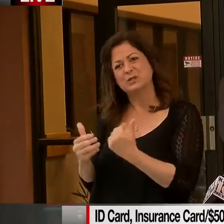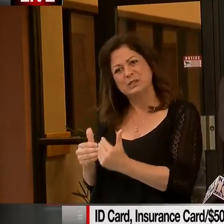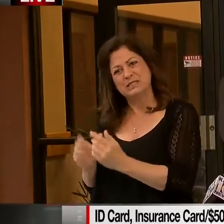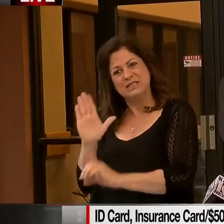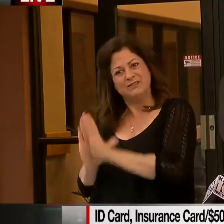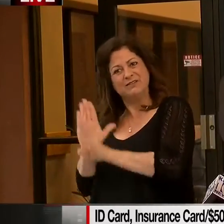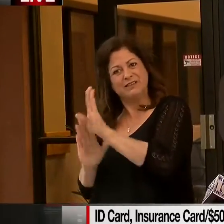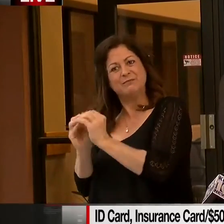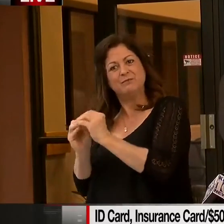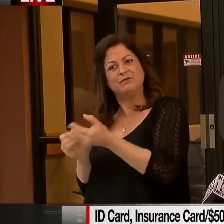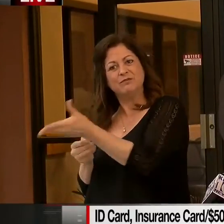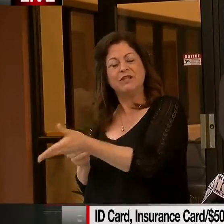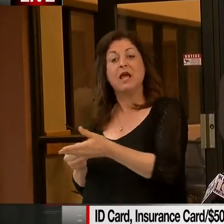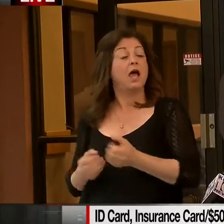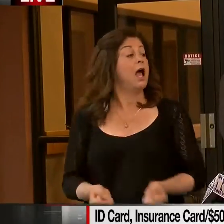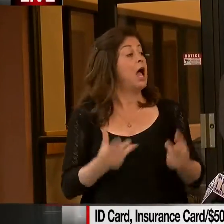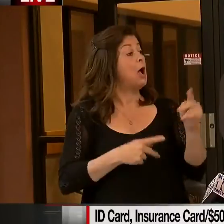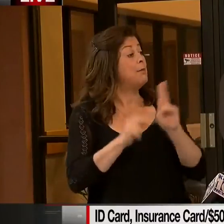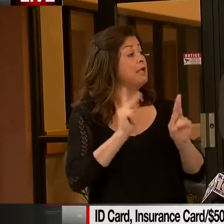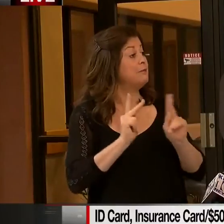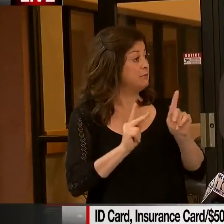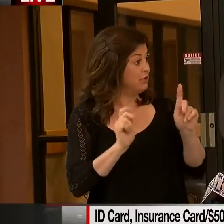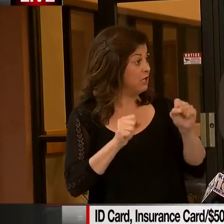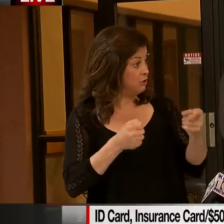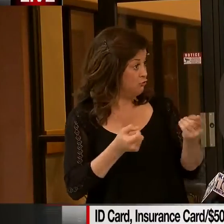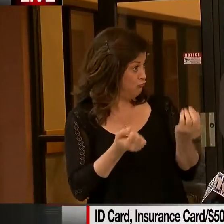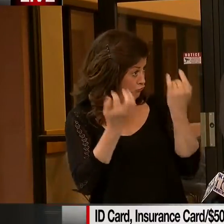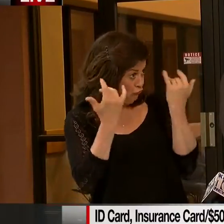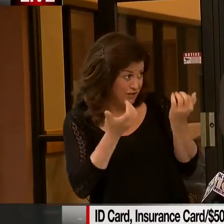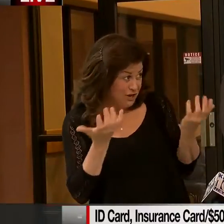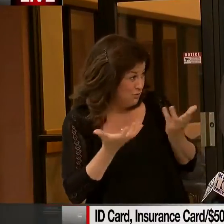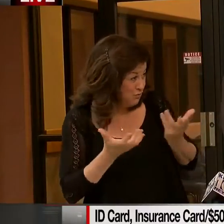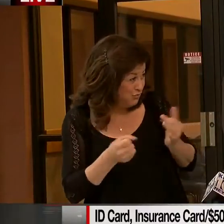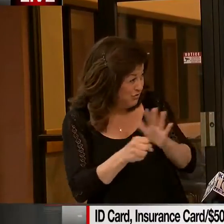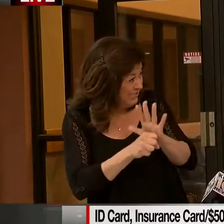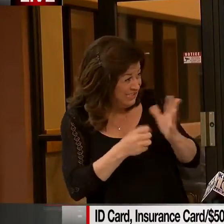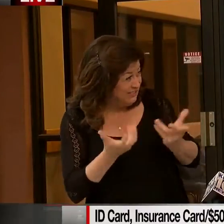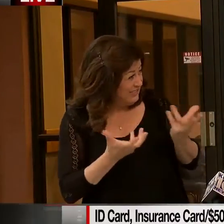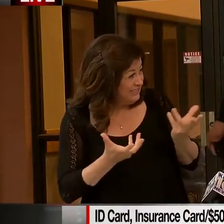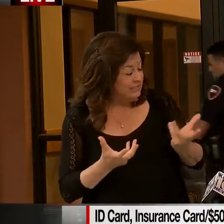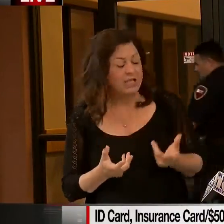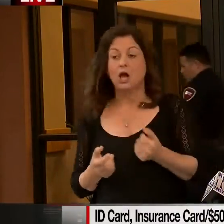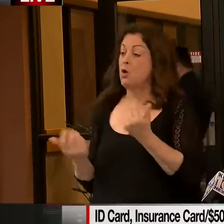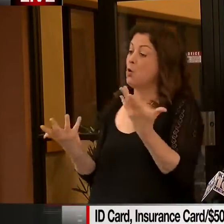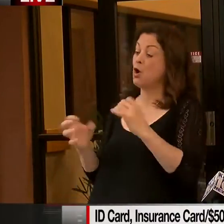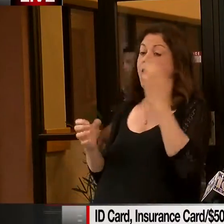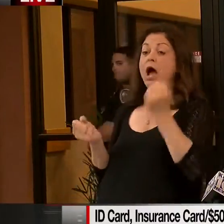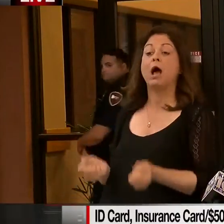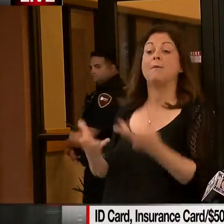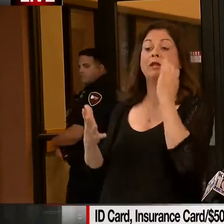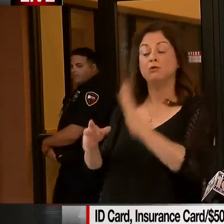to handle for education? I guess we'll have to see how many show up. All right.